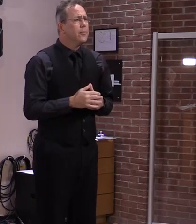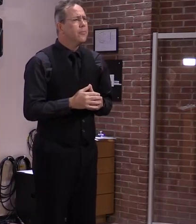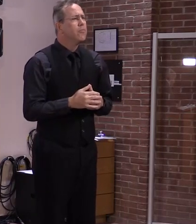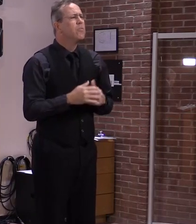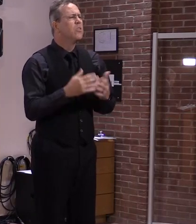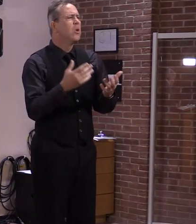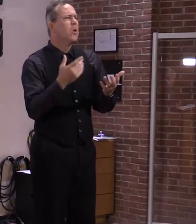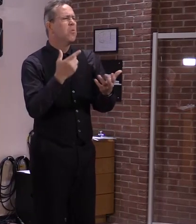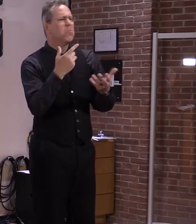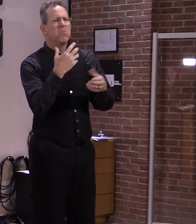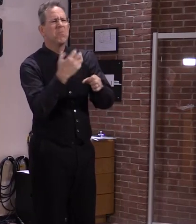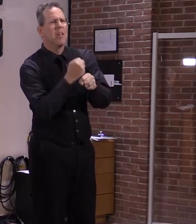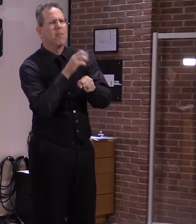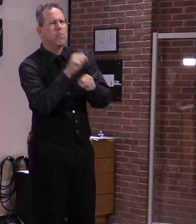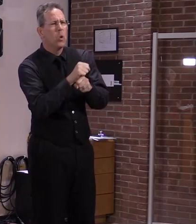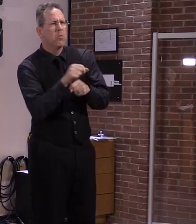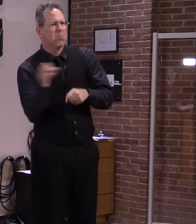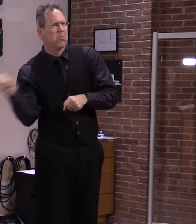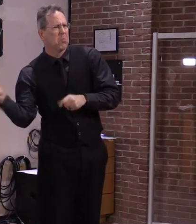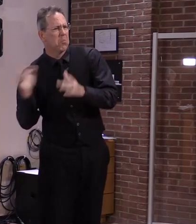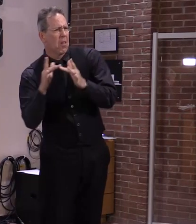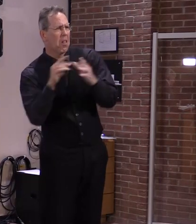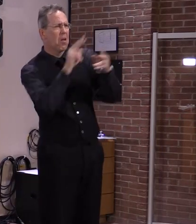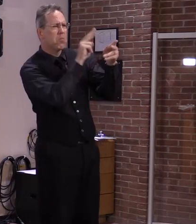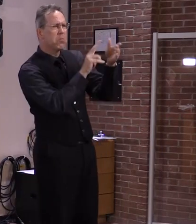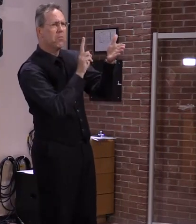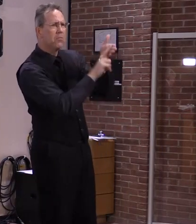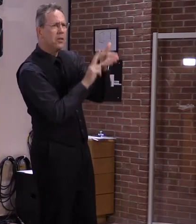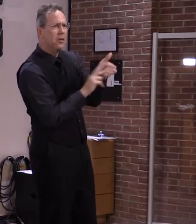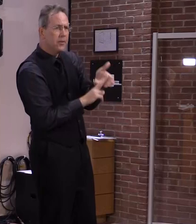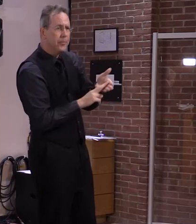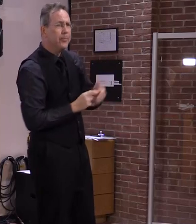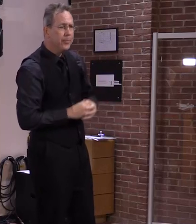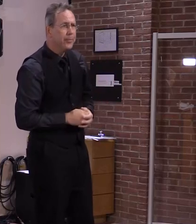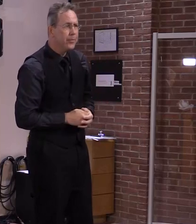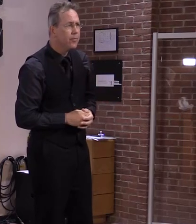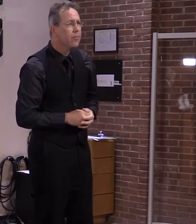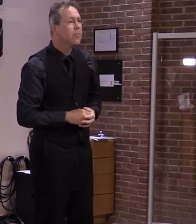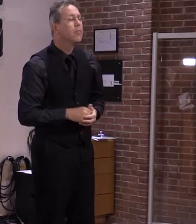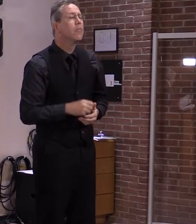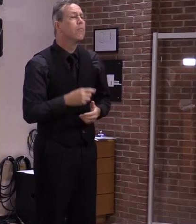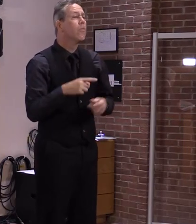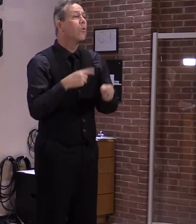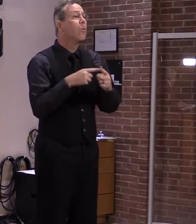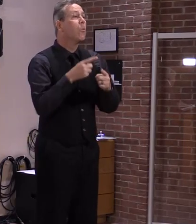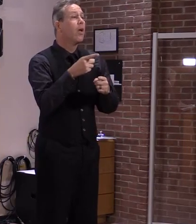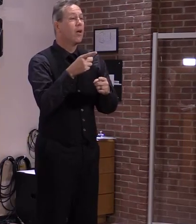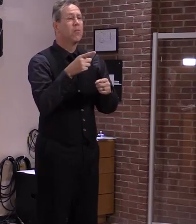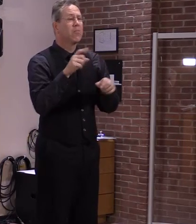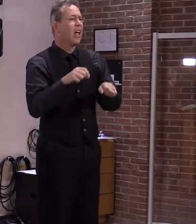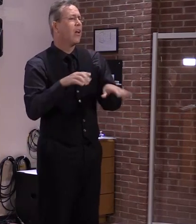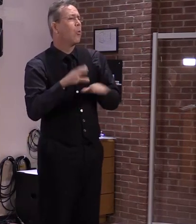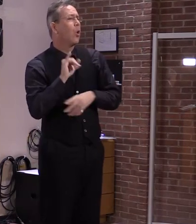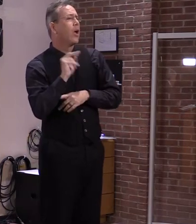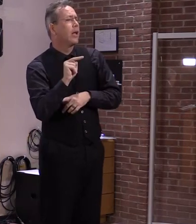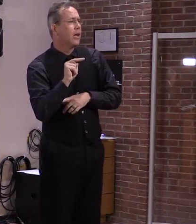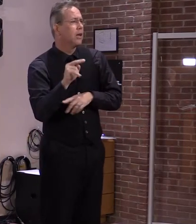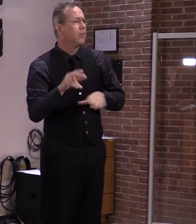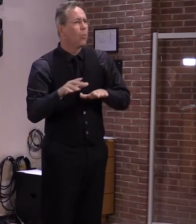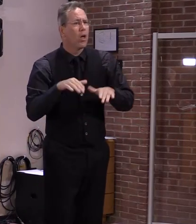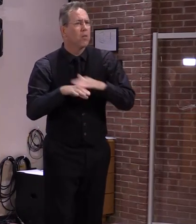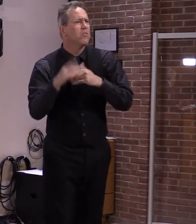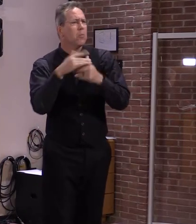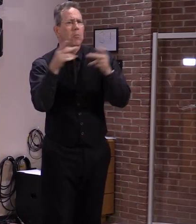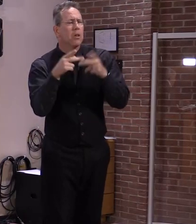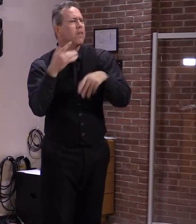appointment. There will be doses available for walk-ins at most locations. However, they are only able